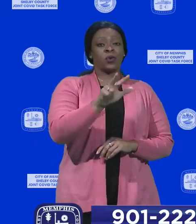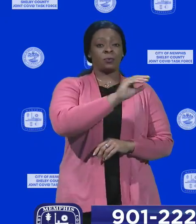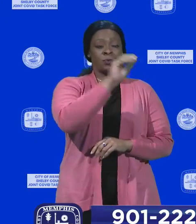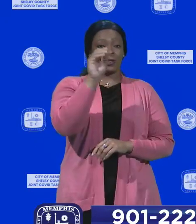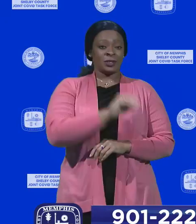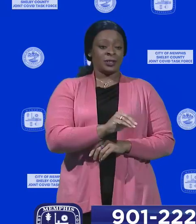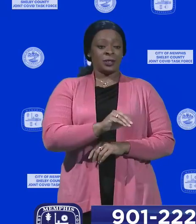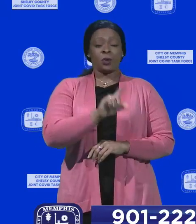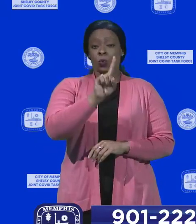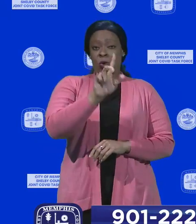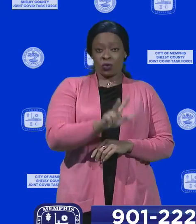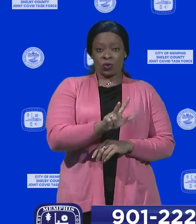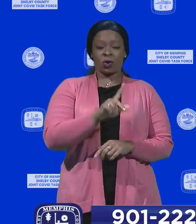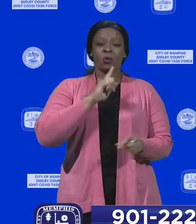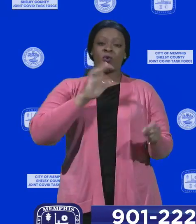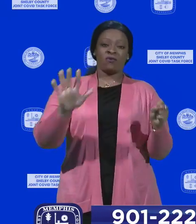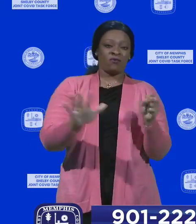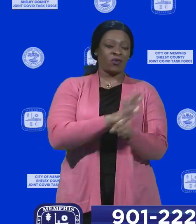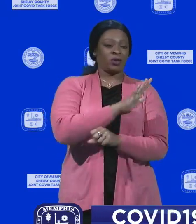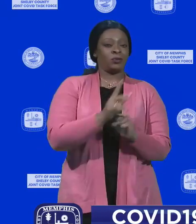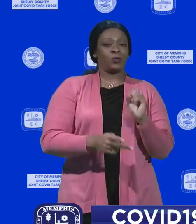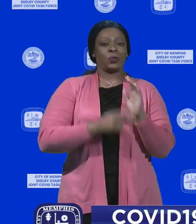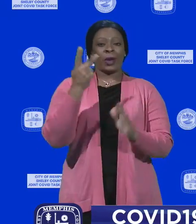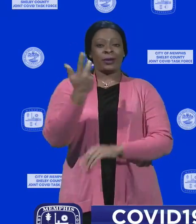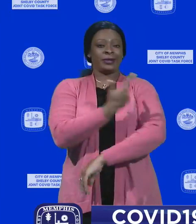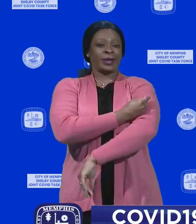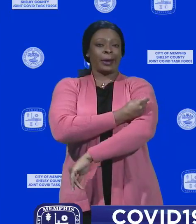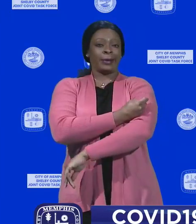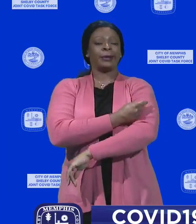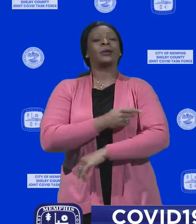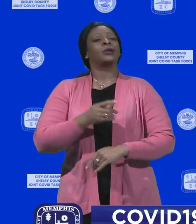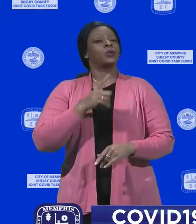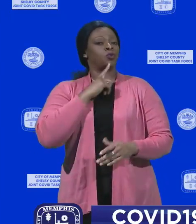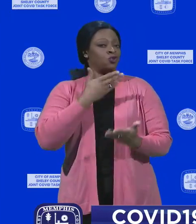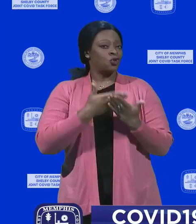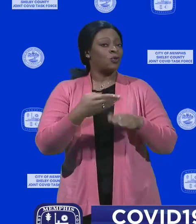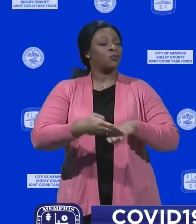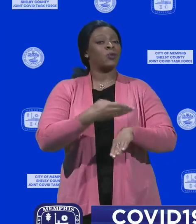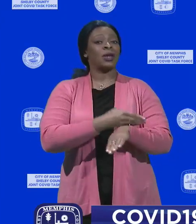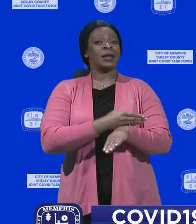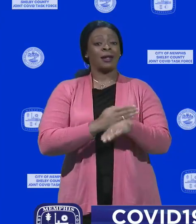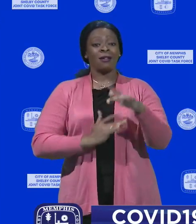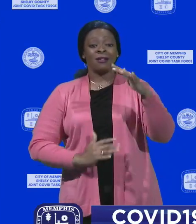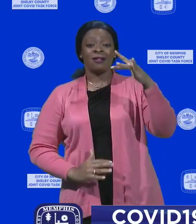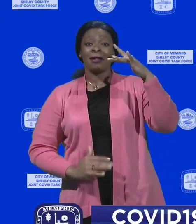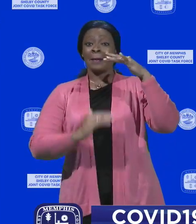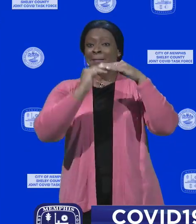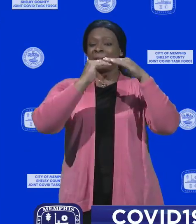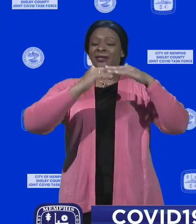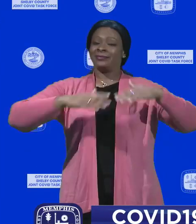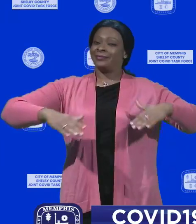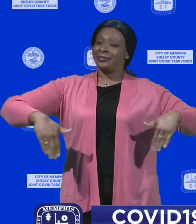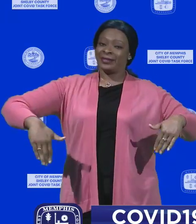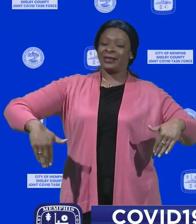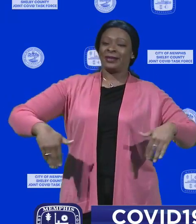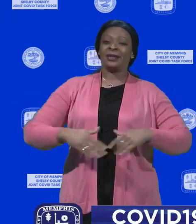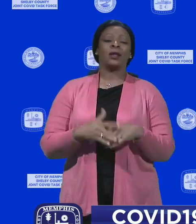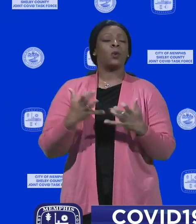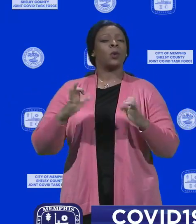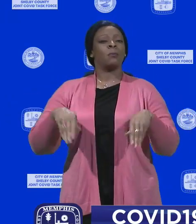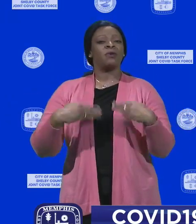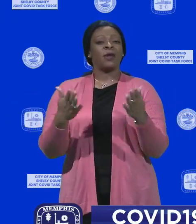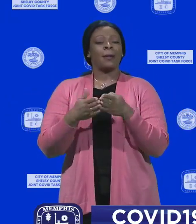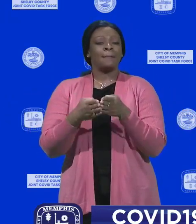33%, 1/3, are fully vaccinated. So that's good progress, still not where we want to be. We continue to